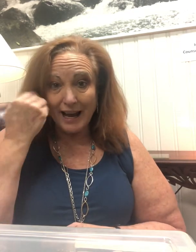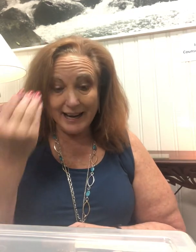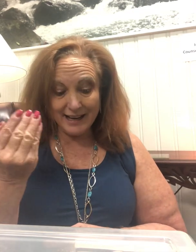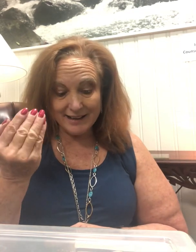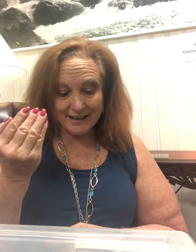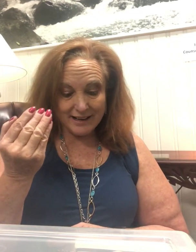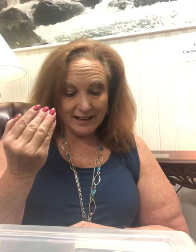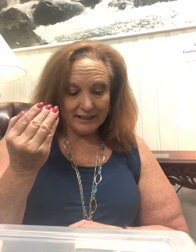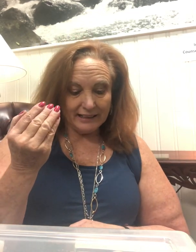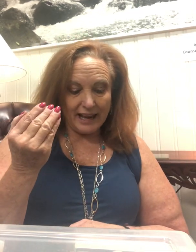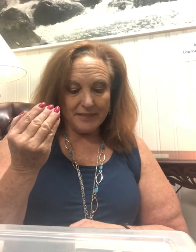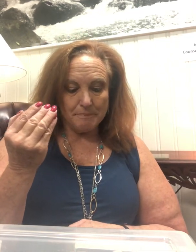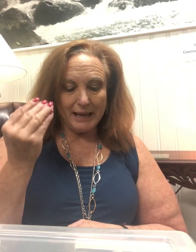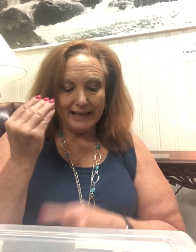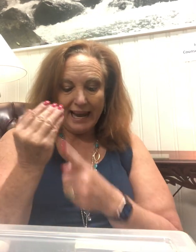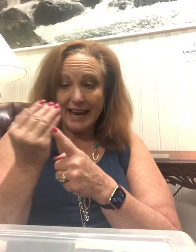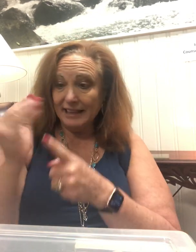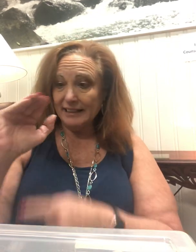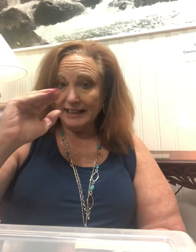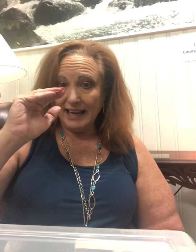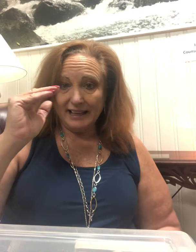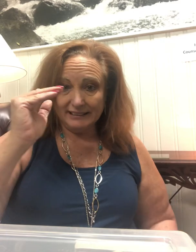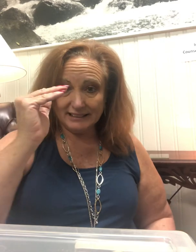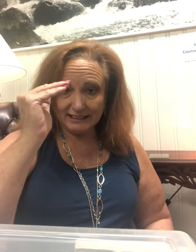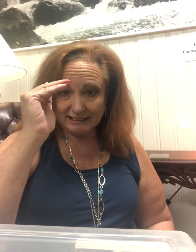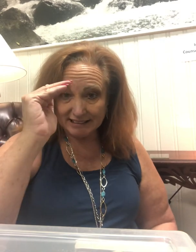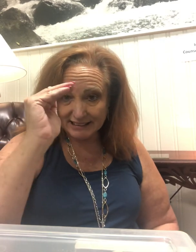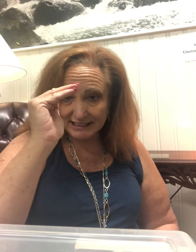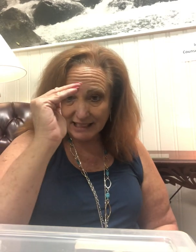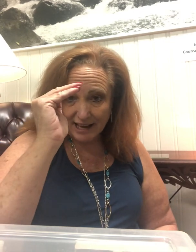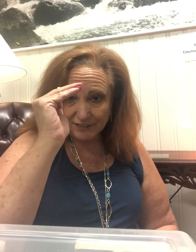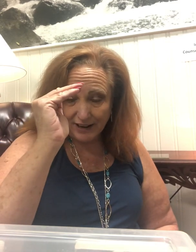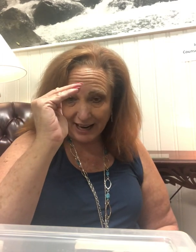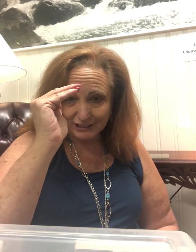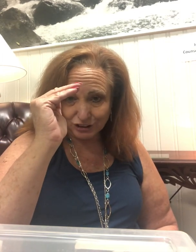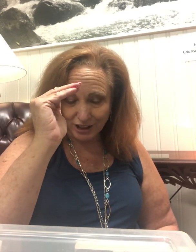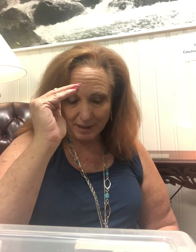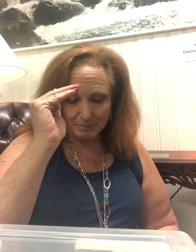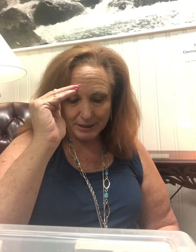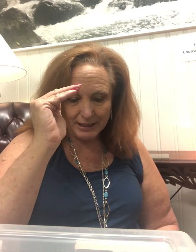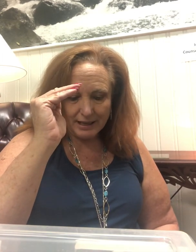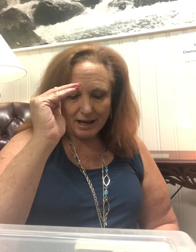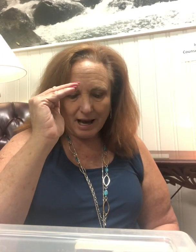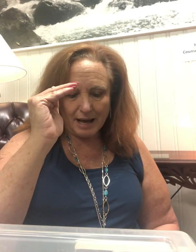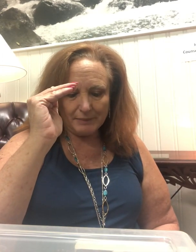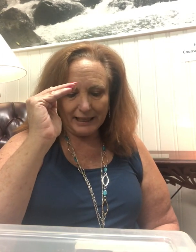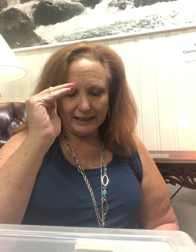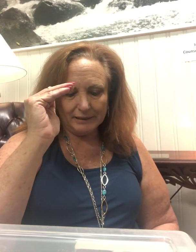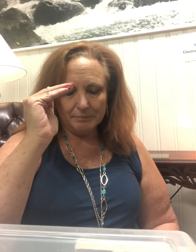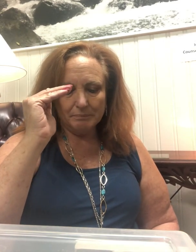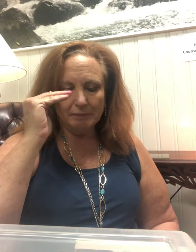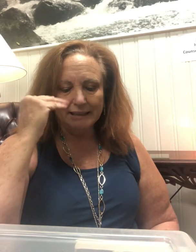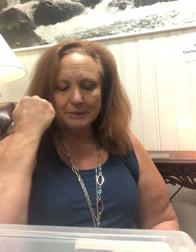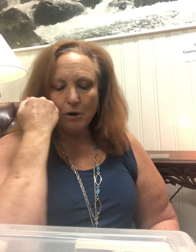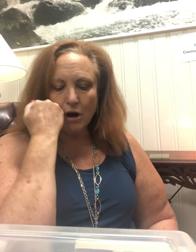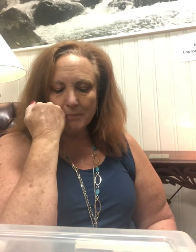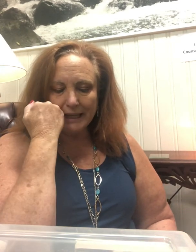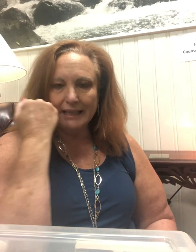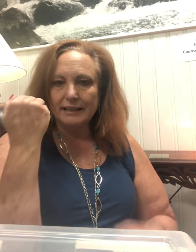shy, okay, the bent hand, again, it's this kind of a hand shape. It is palm in,